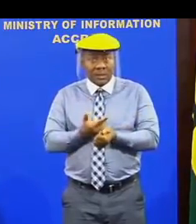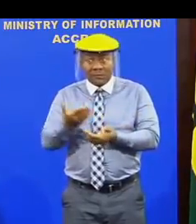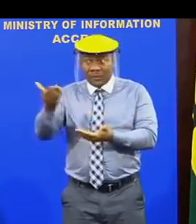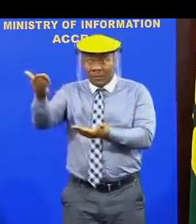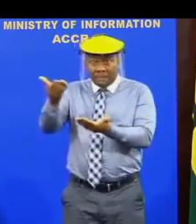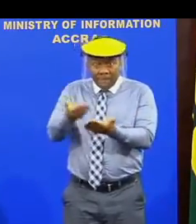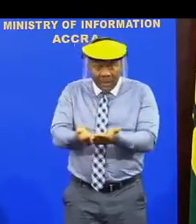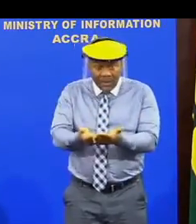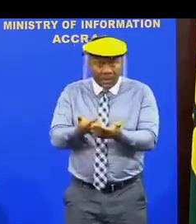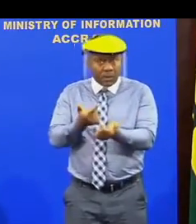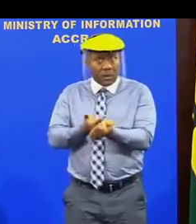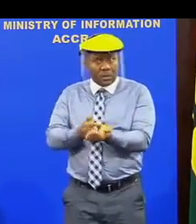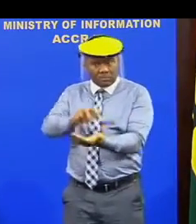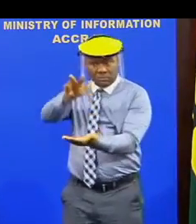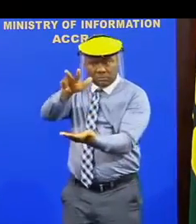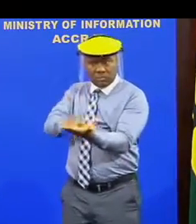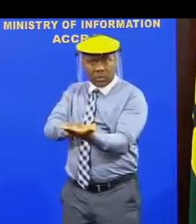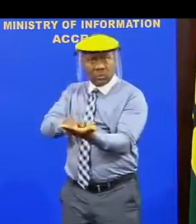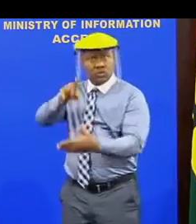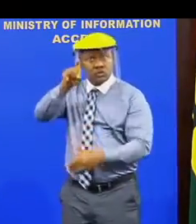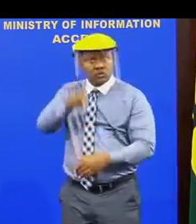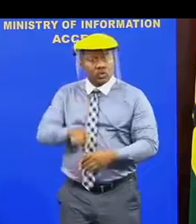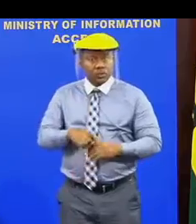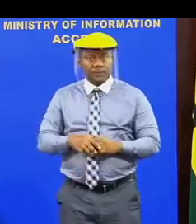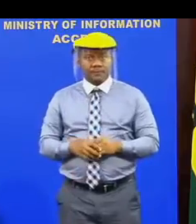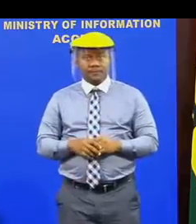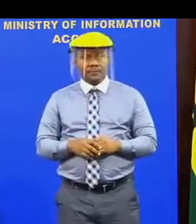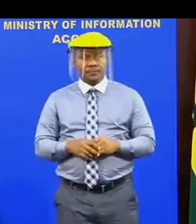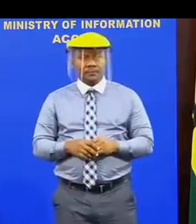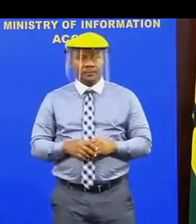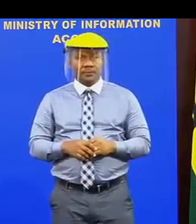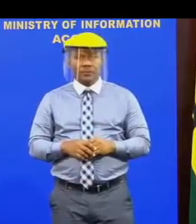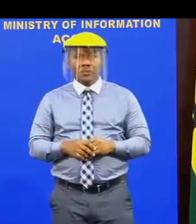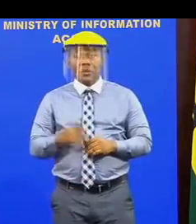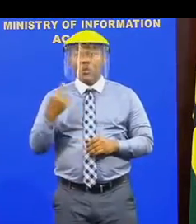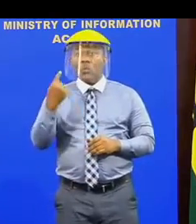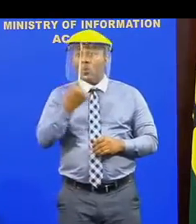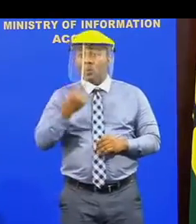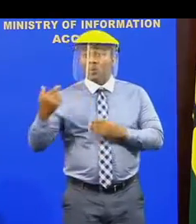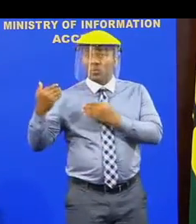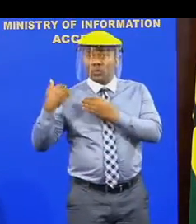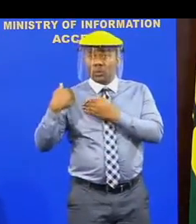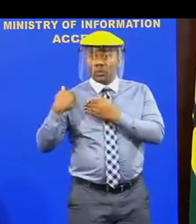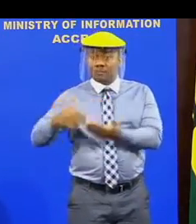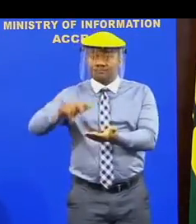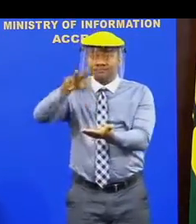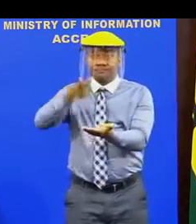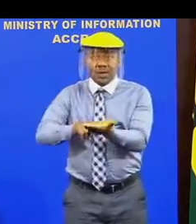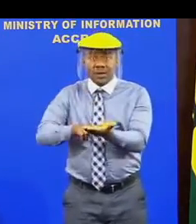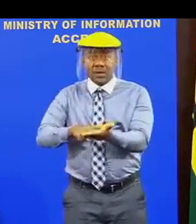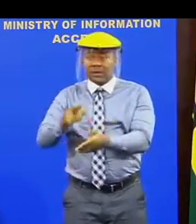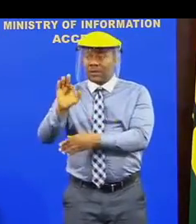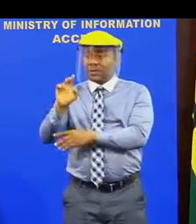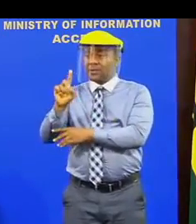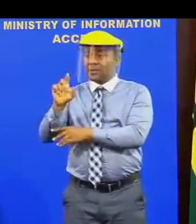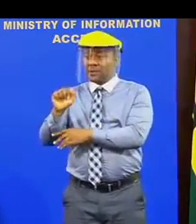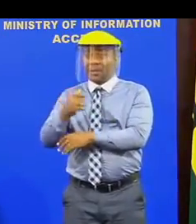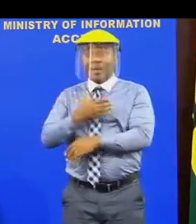use. This validation is done with the Food and Drugs Authority in collaboration with